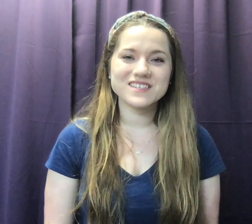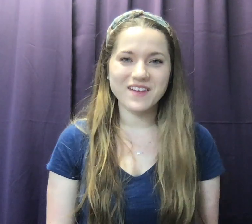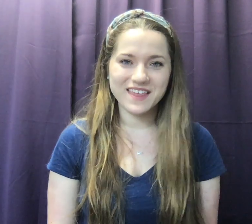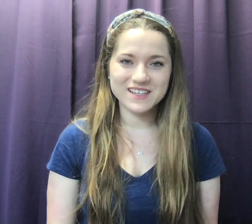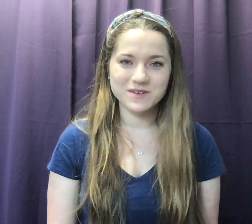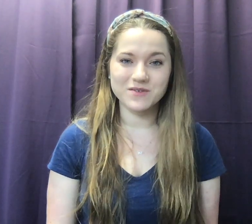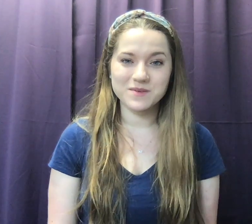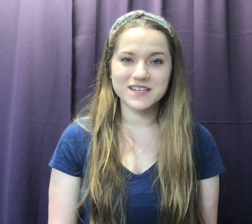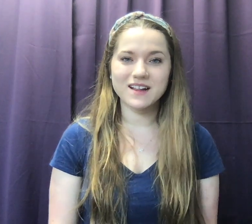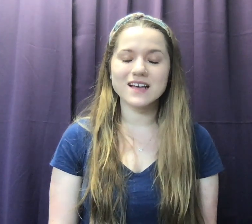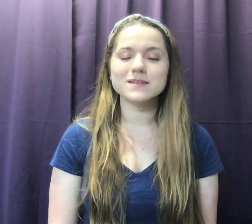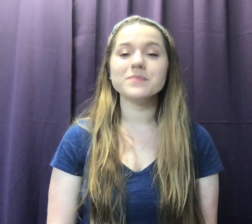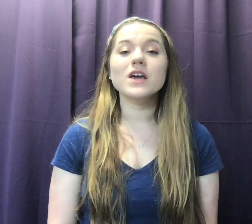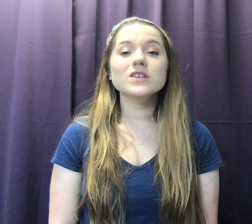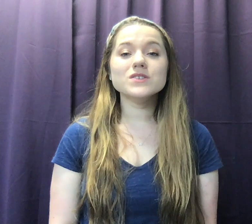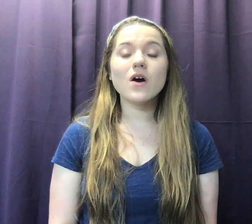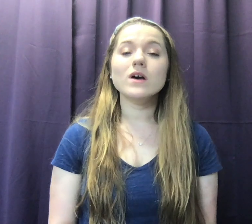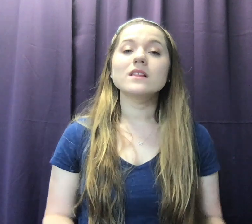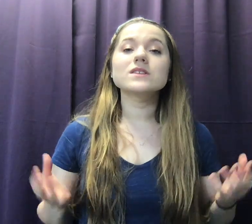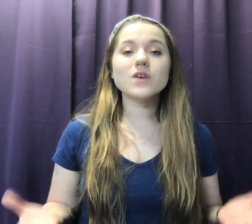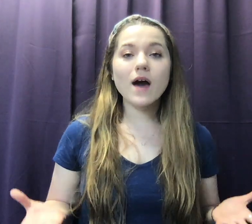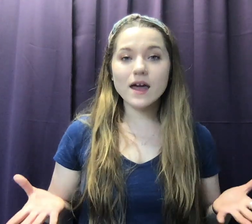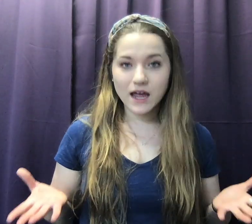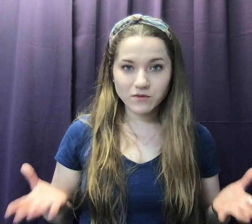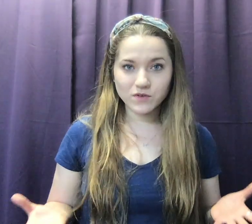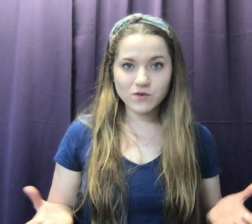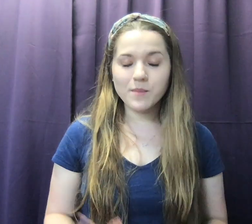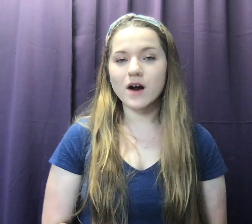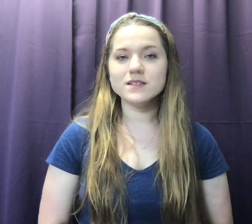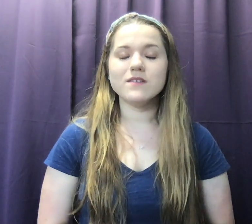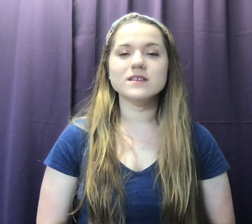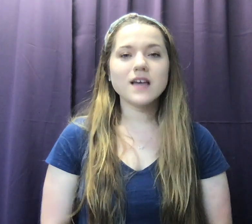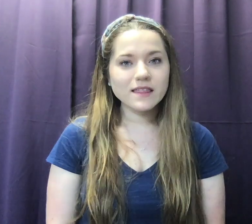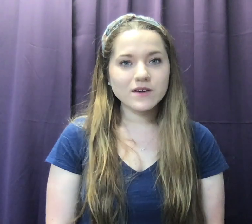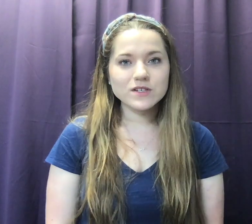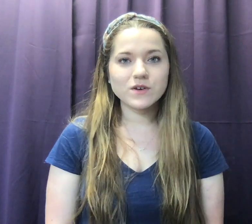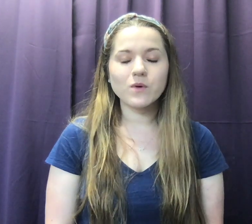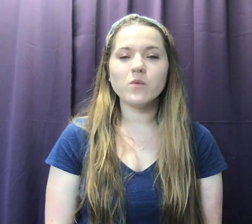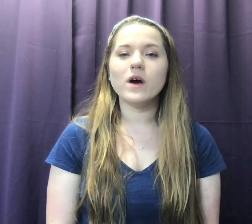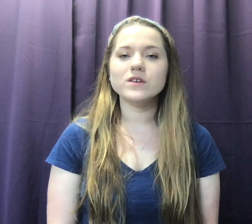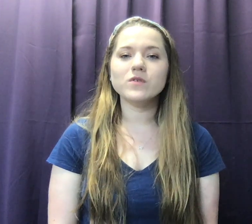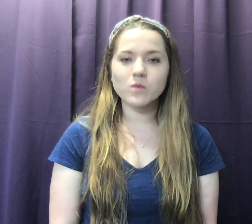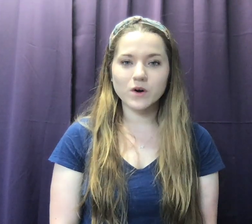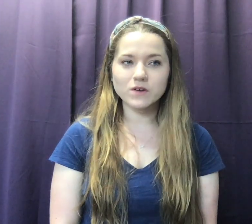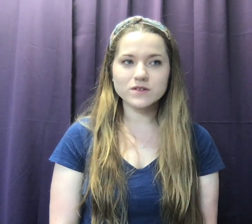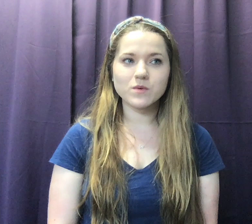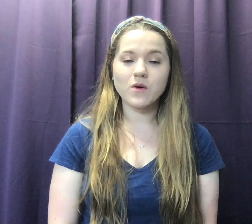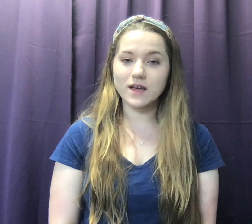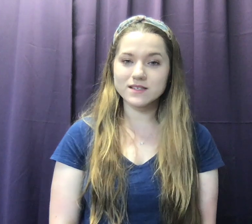fun things we do in music class. So let's go ahead and review the parts of the sign language for What a Wonderful World. We'll go nice and